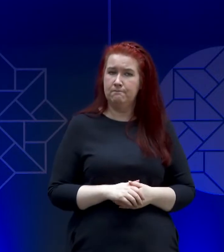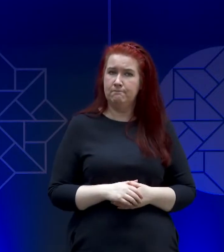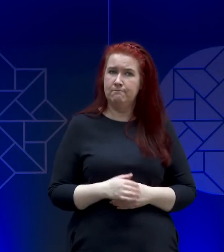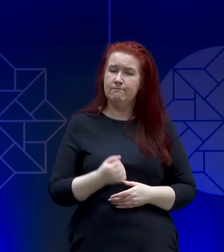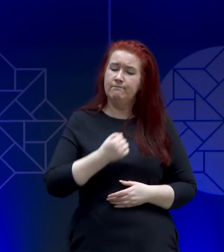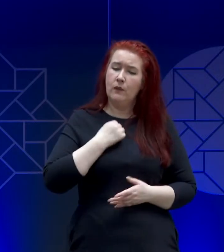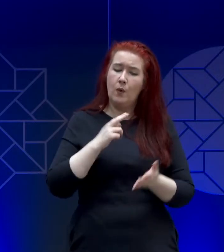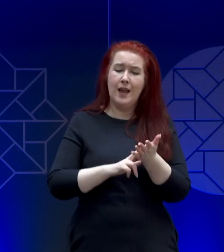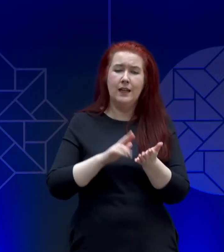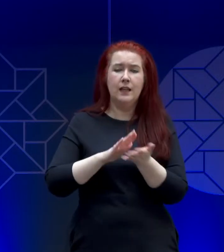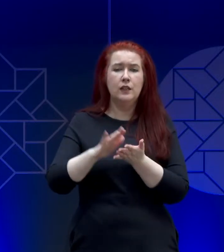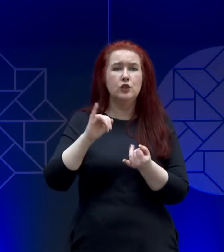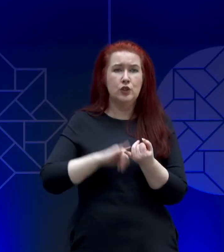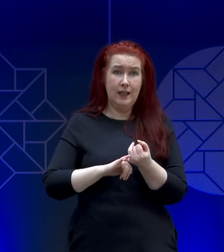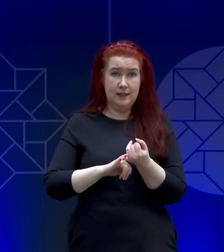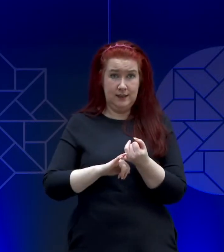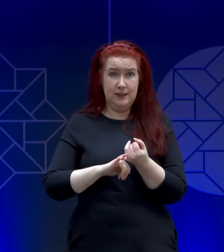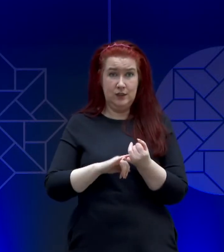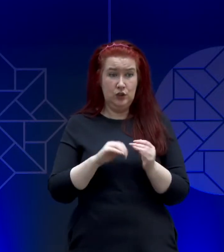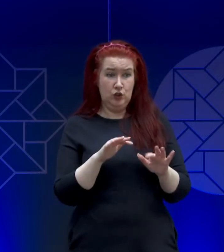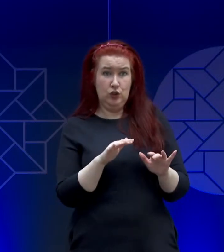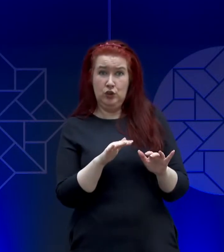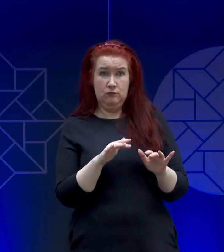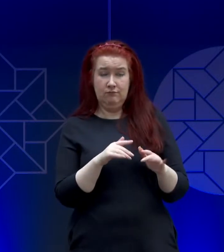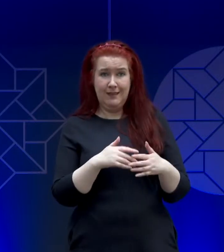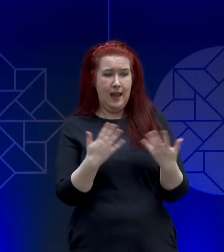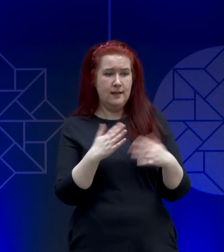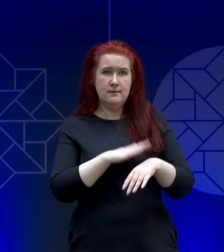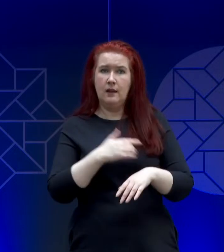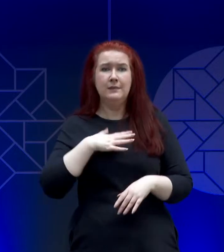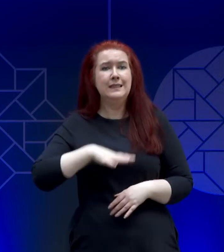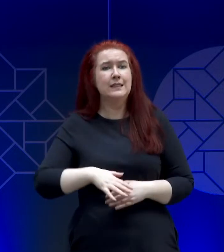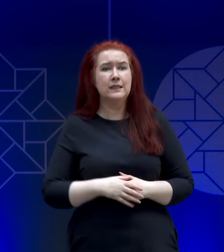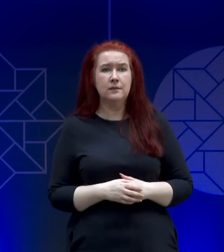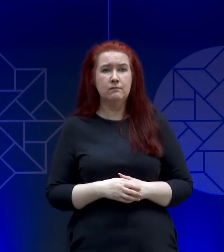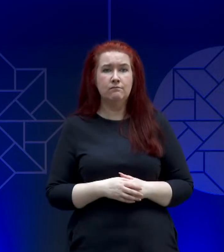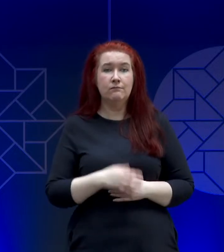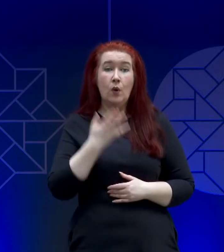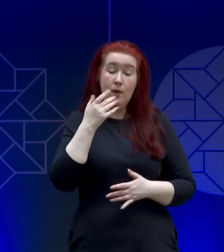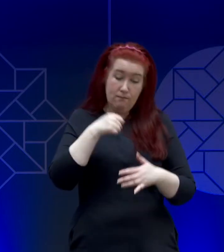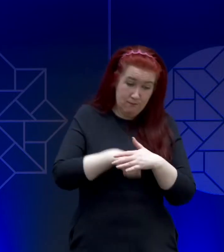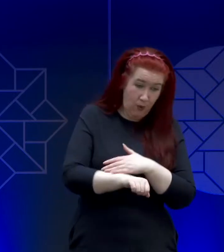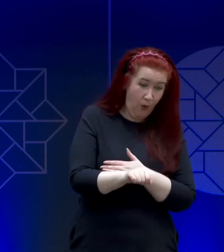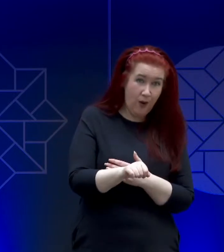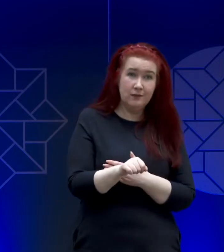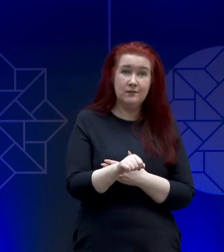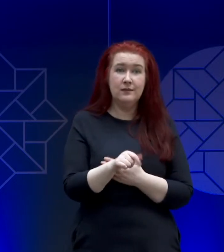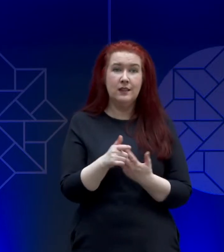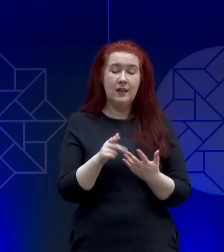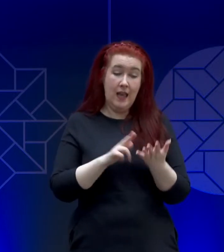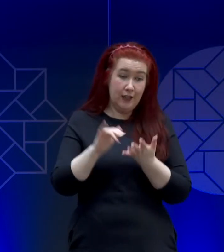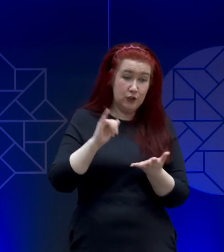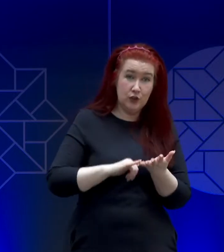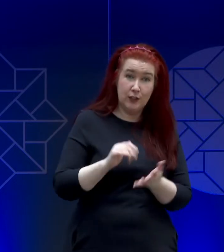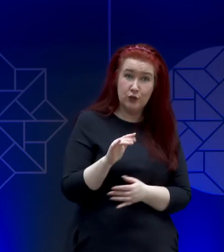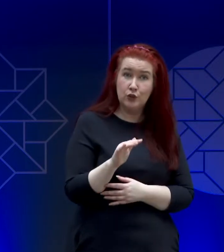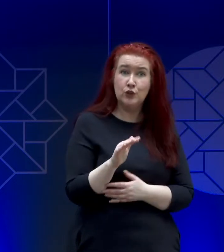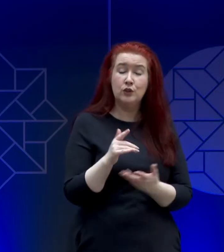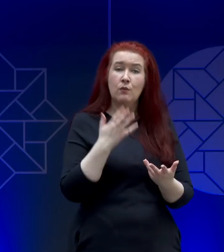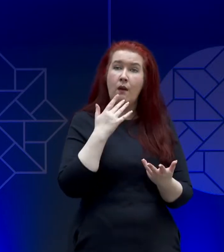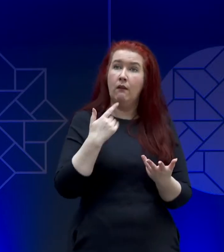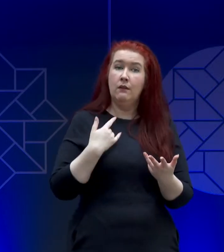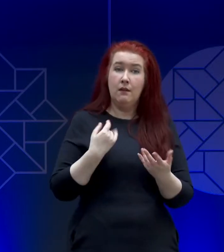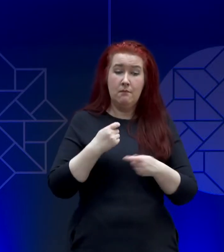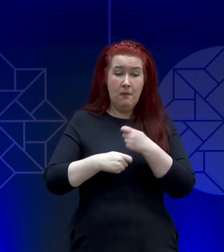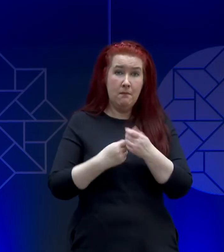National Health Service is there when we need it. It is there when we come into this world. It is there when we are